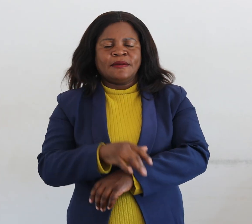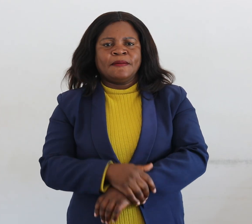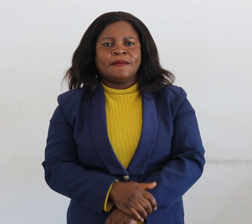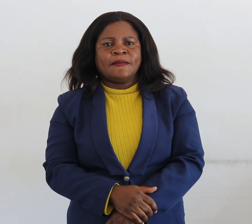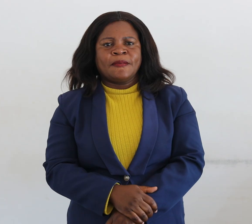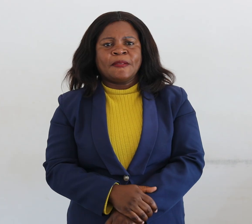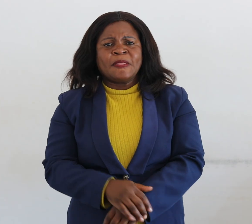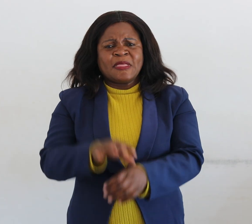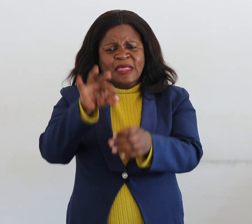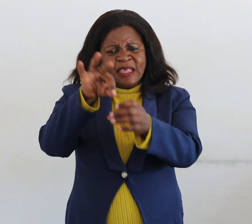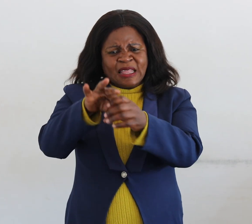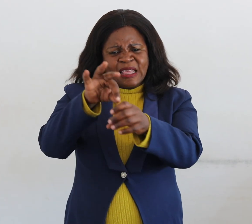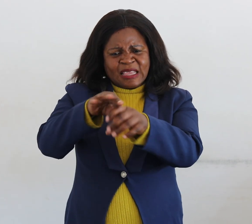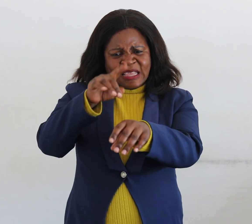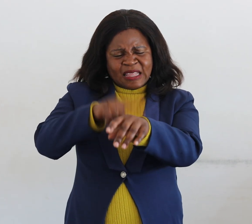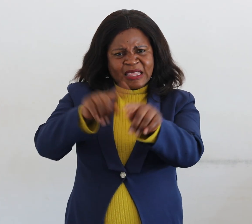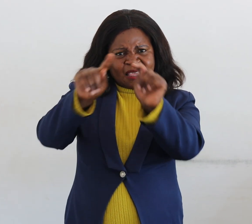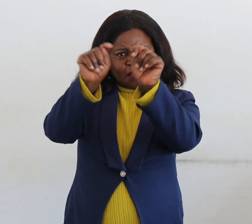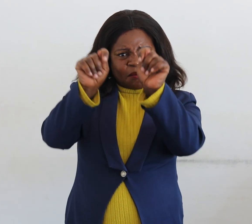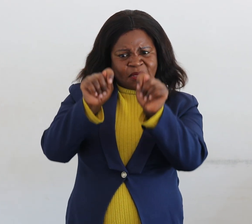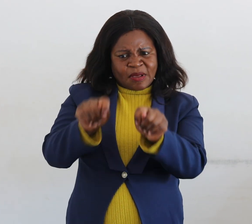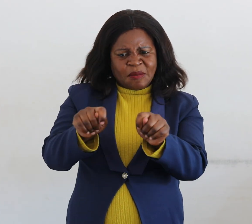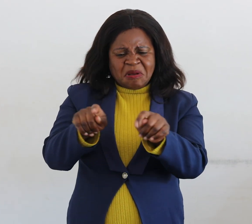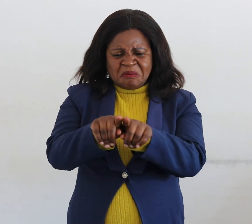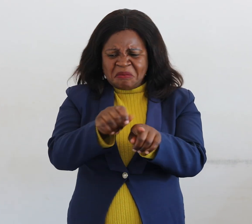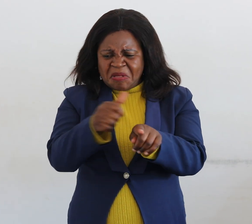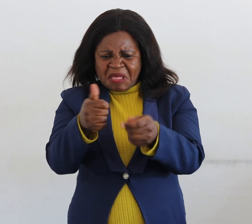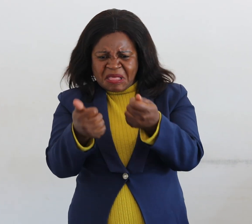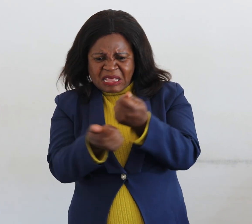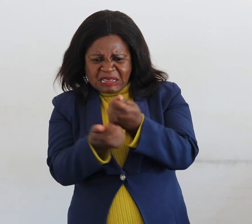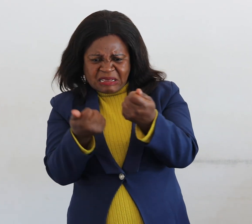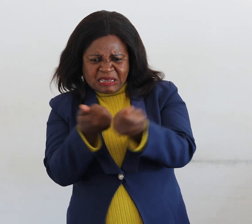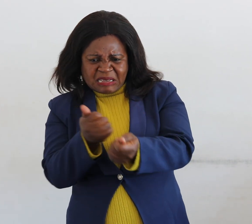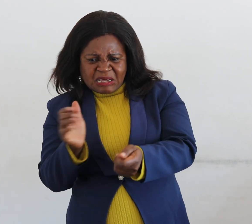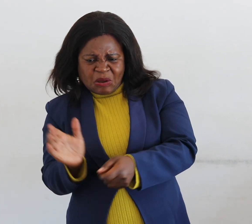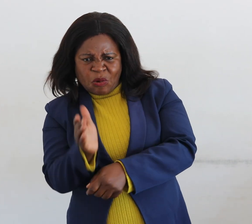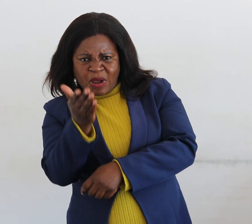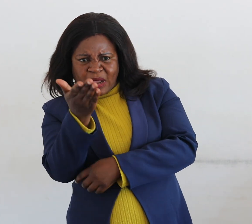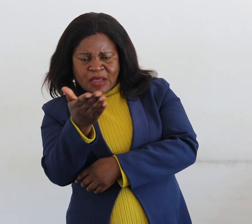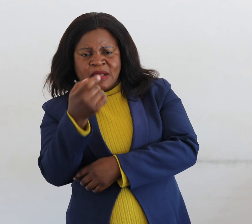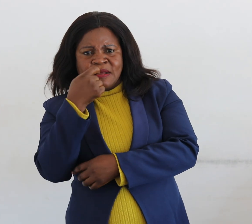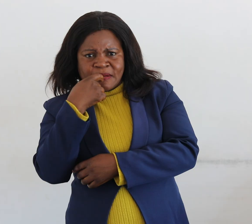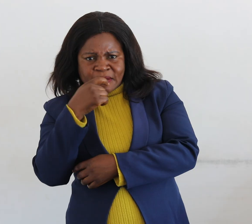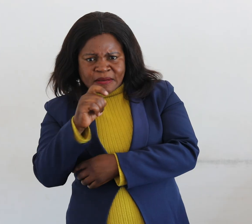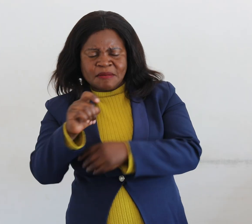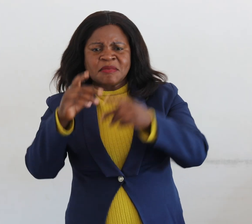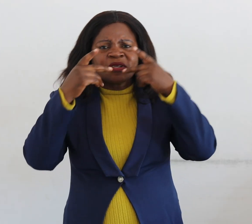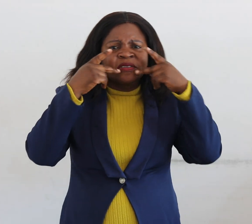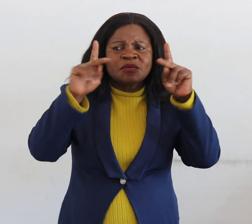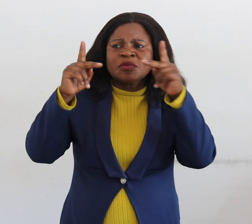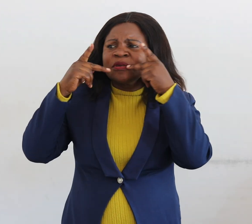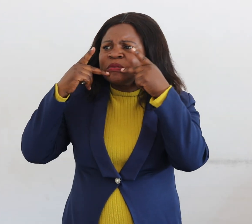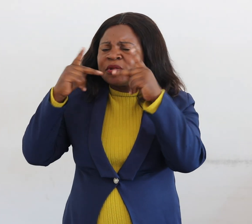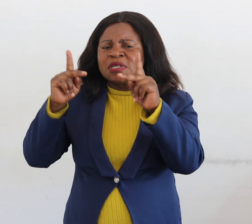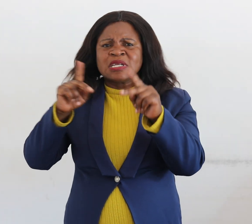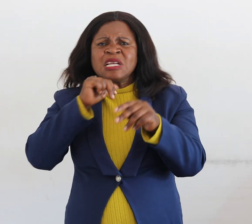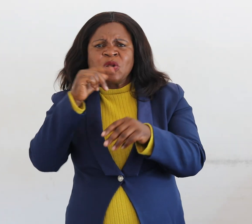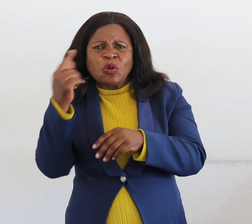Election timetables and any changes to them must be published not only in the Government